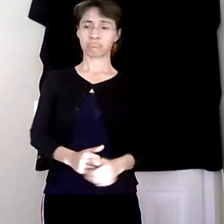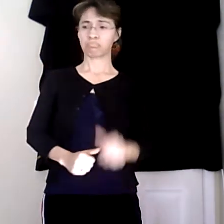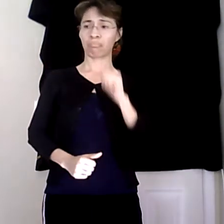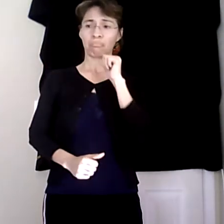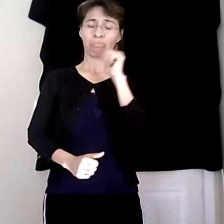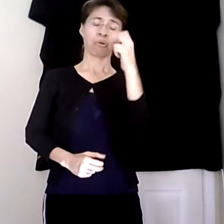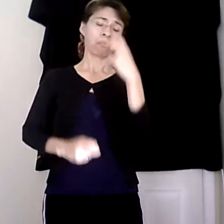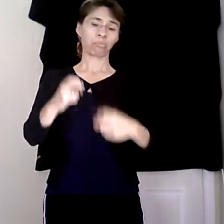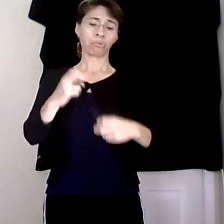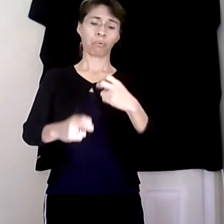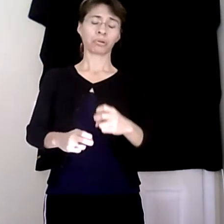all the noise.